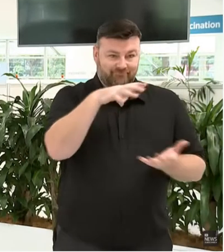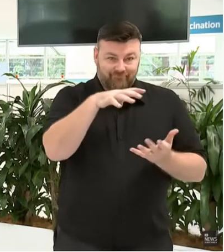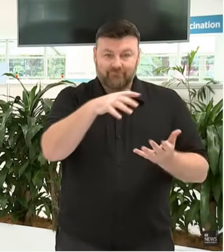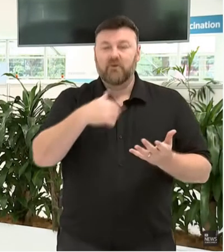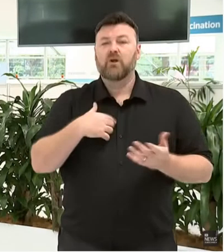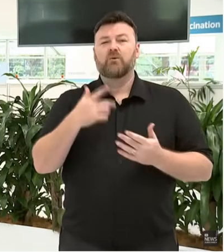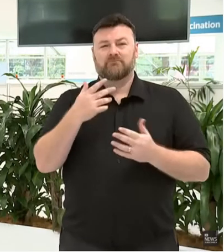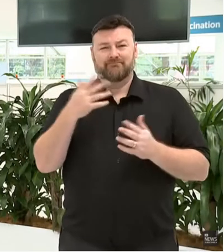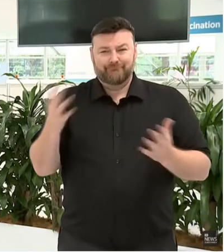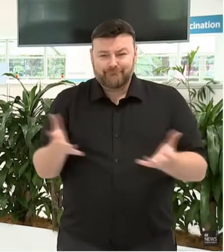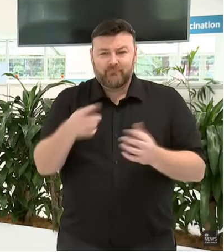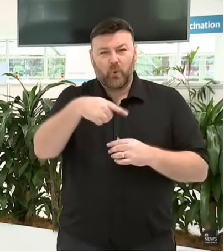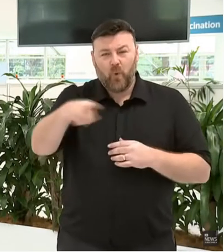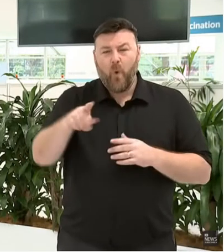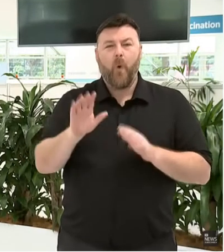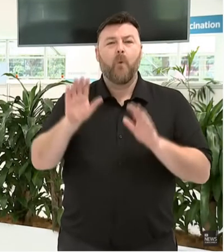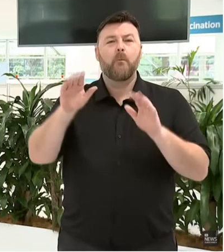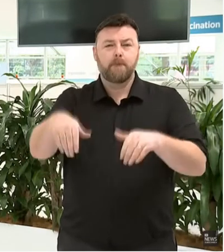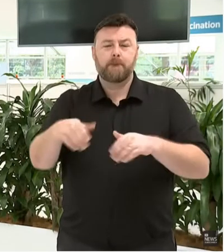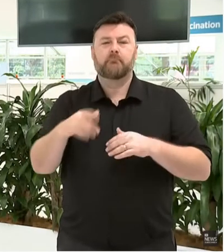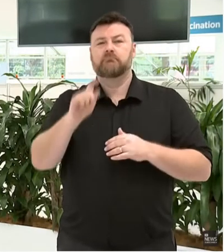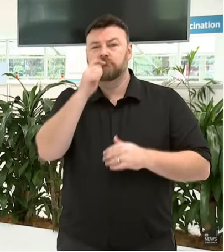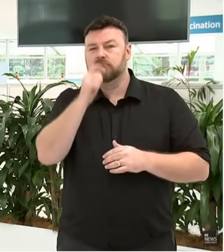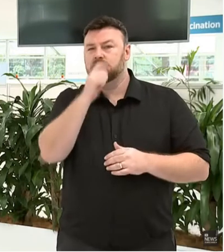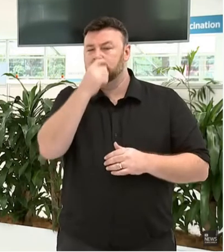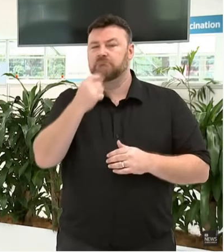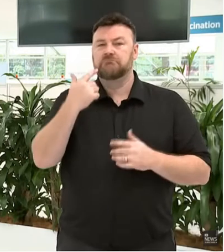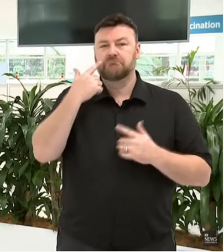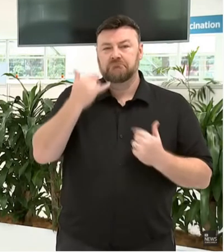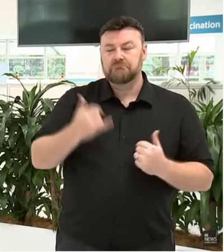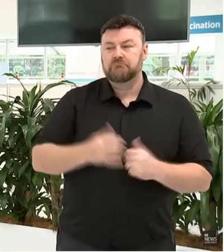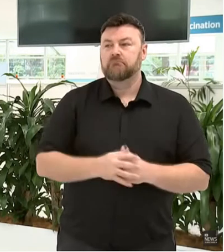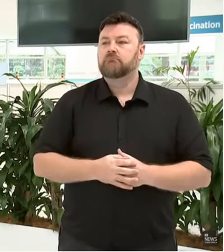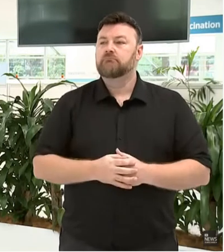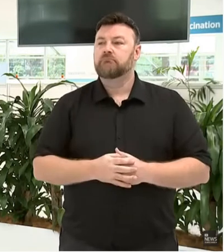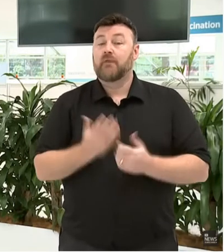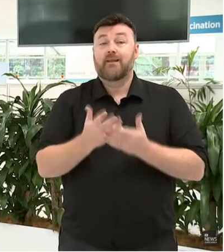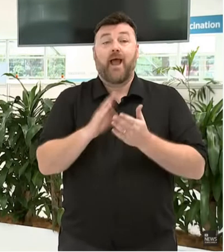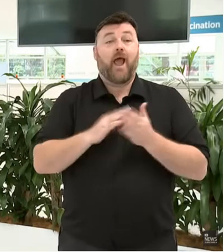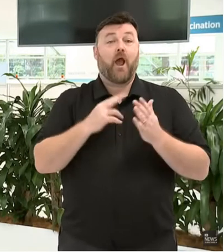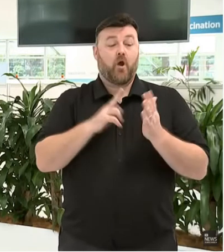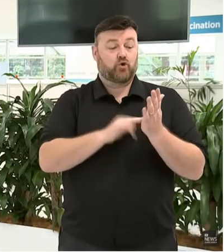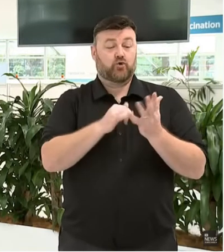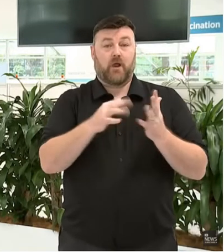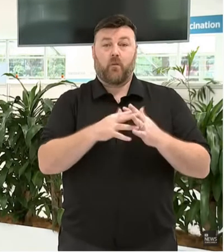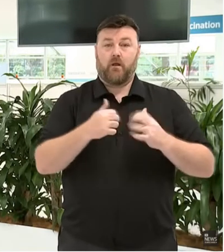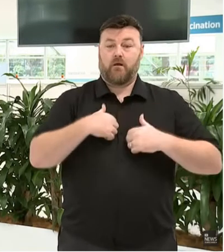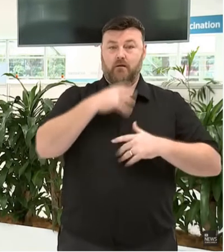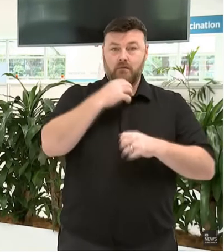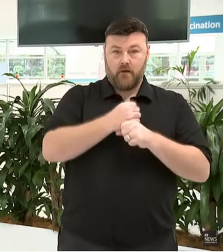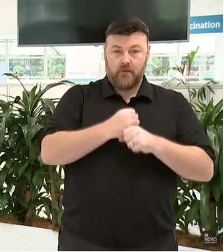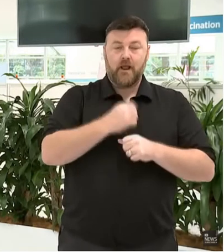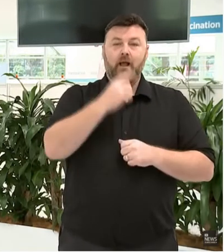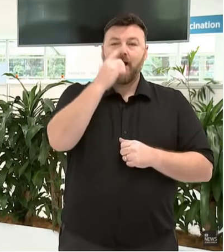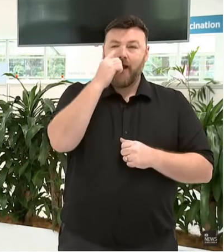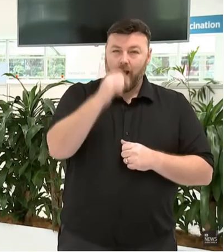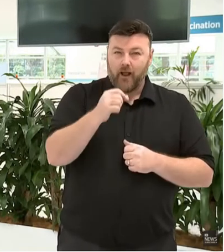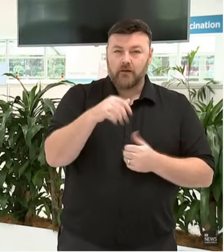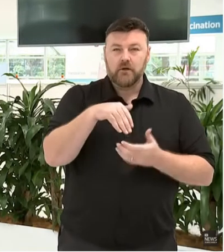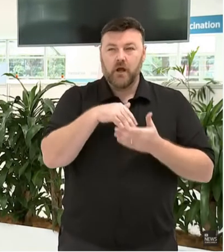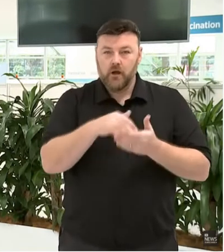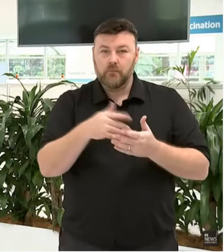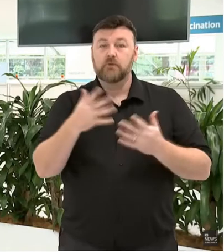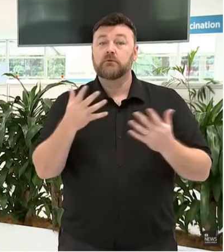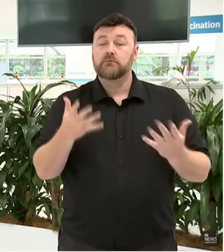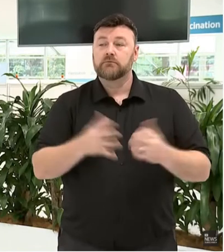taken at home. So this is the role the state can play as we move through to learning to live alongside the virus. That these